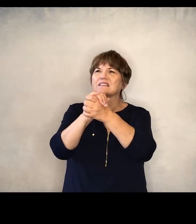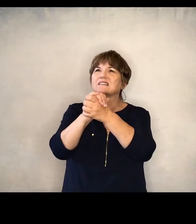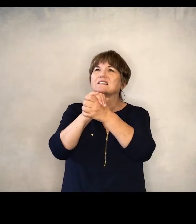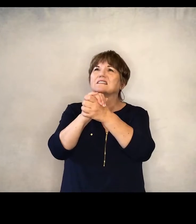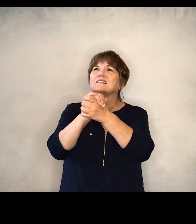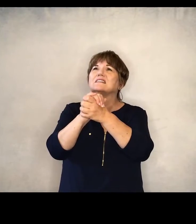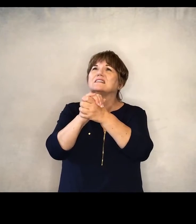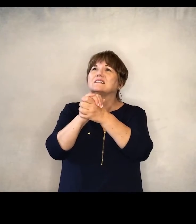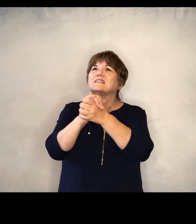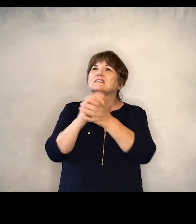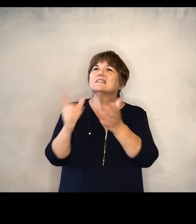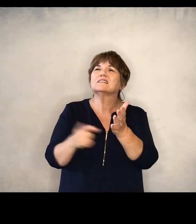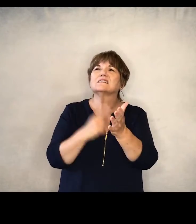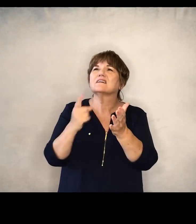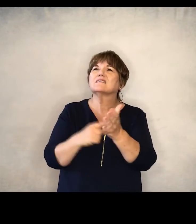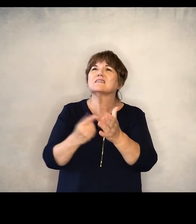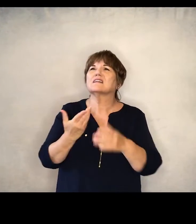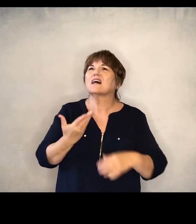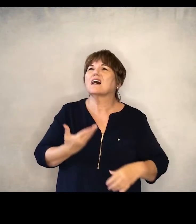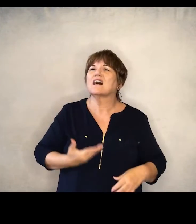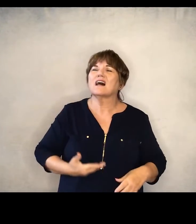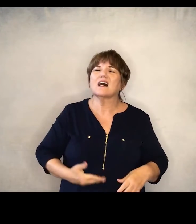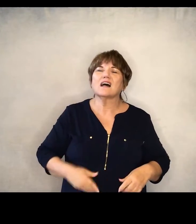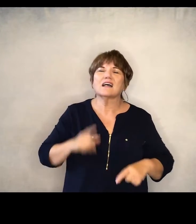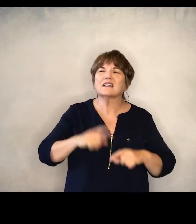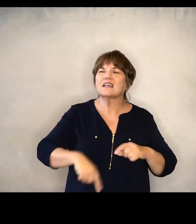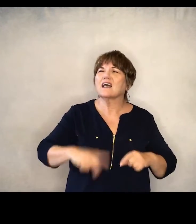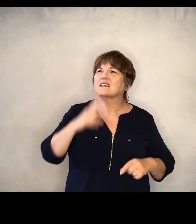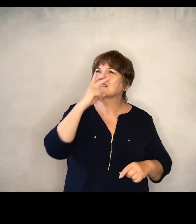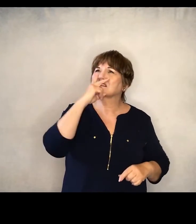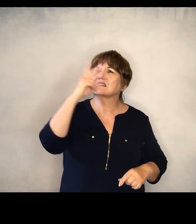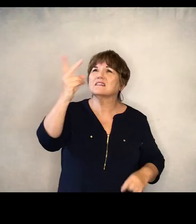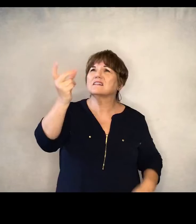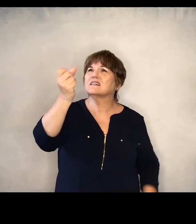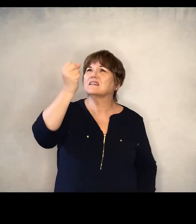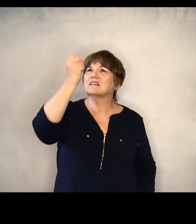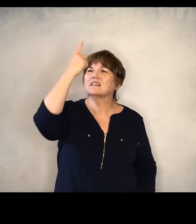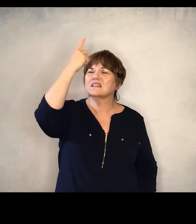believe, even when my eyes can't see,